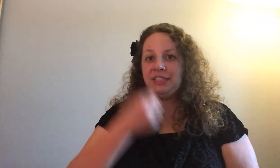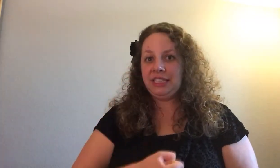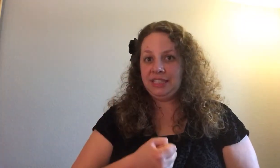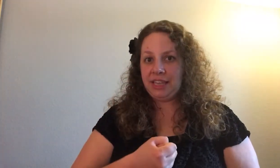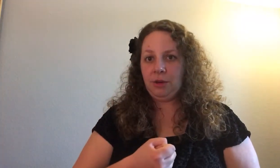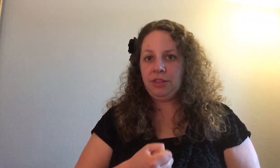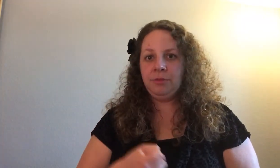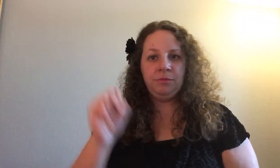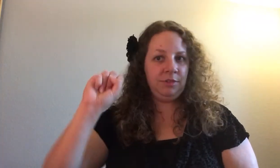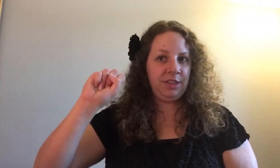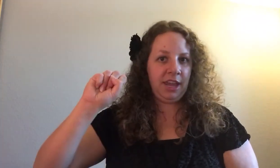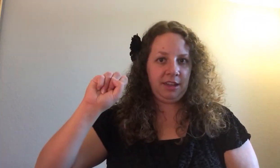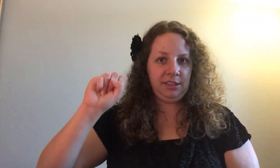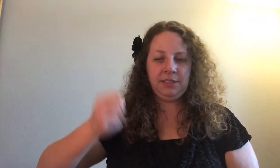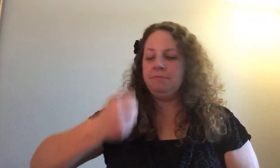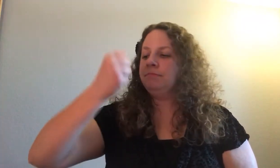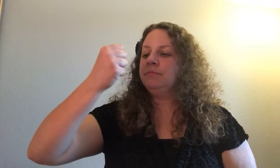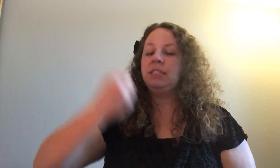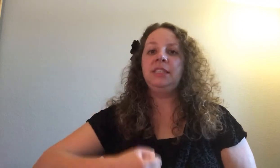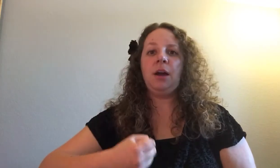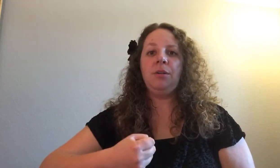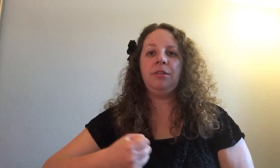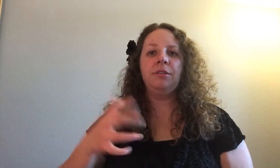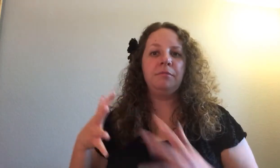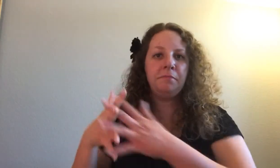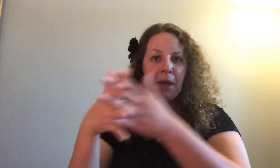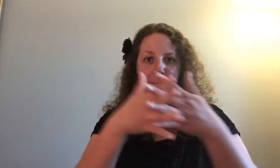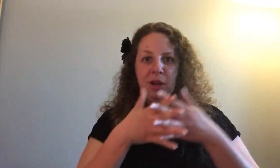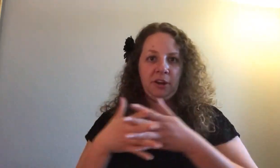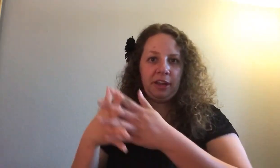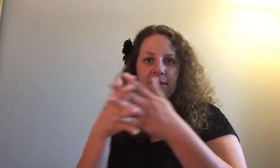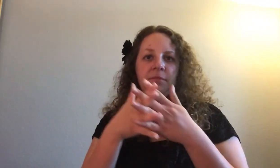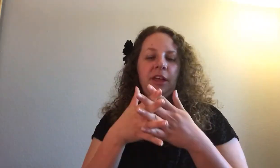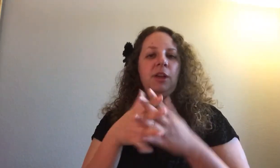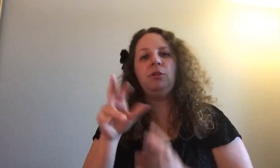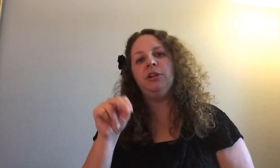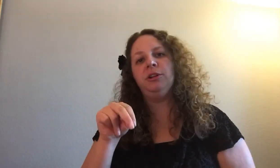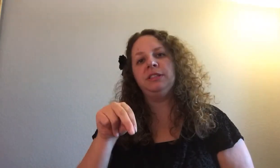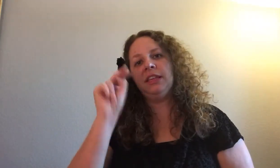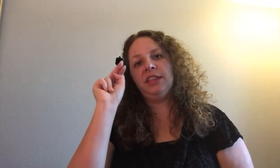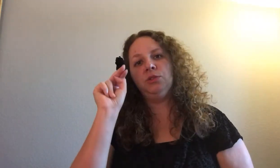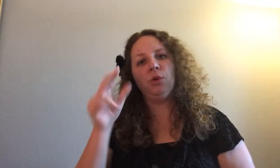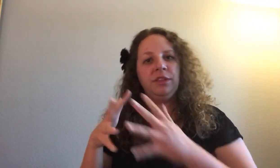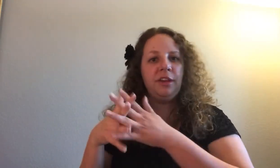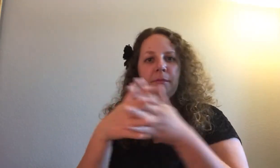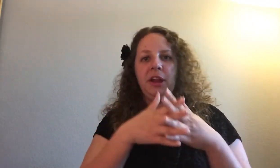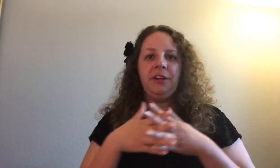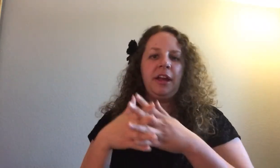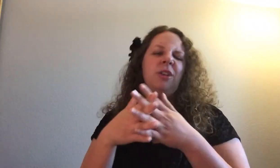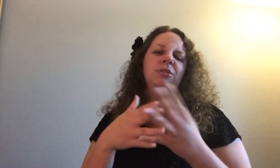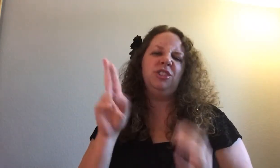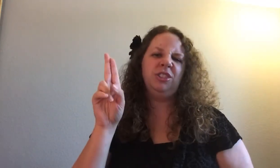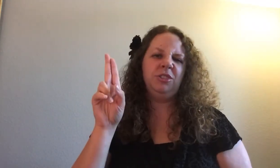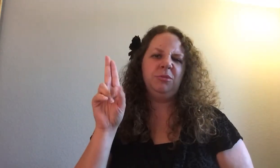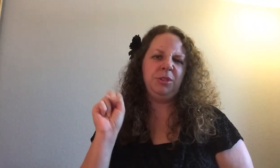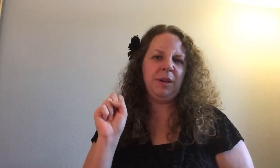sign South with an S, South America, okay, or you could say like North America or just do